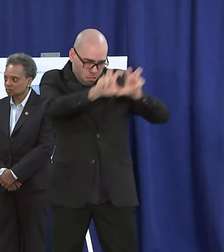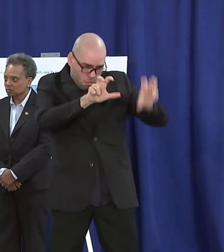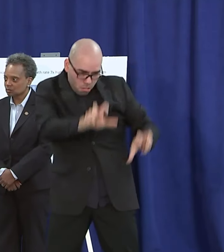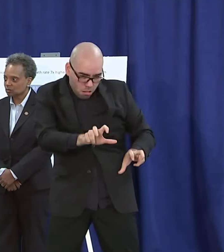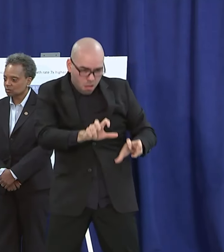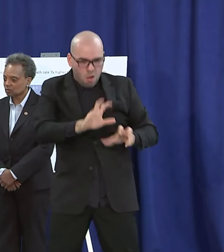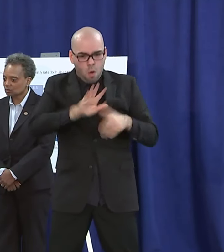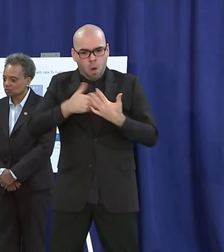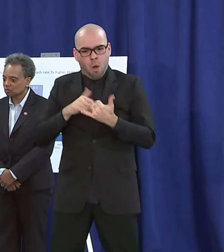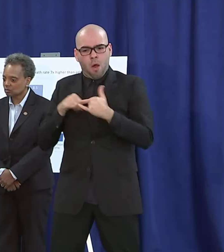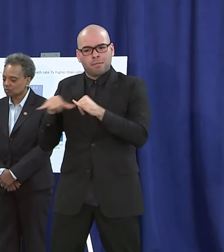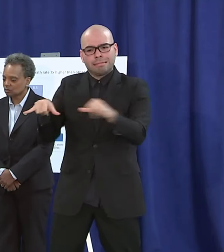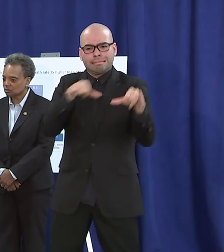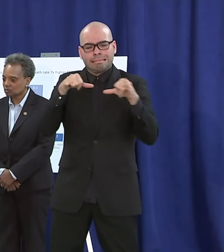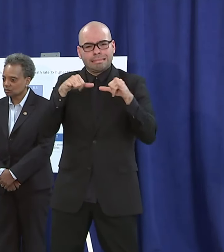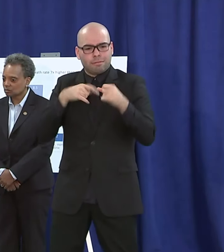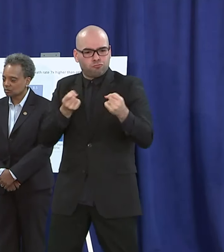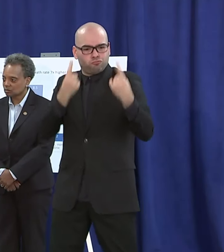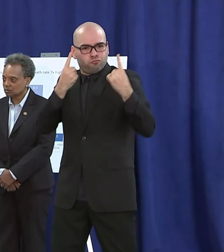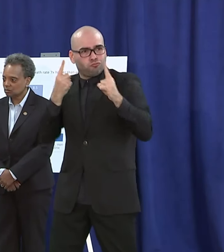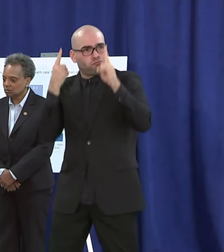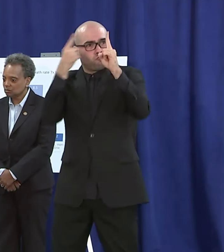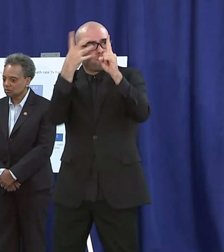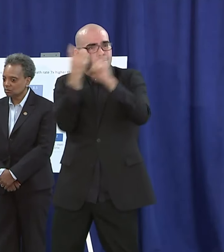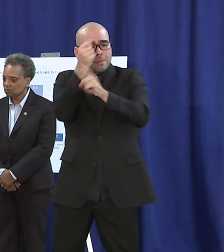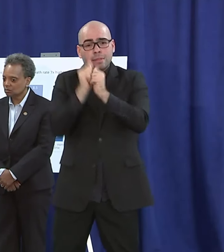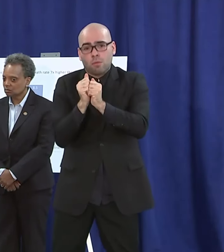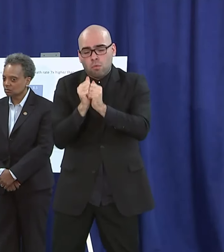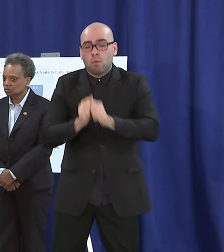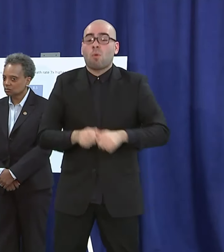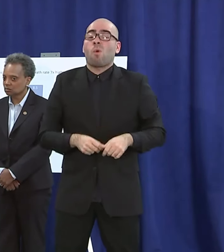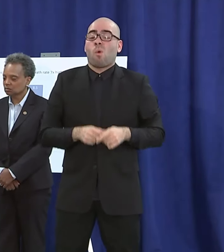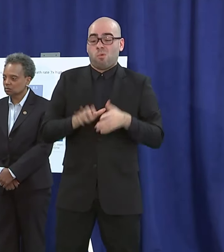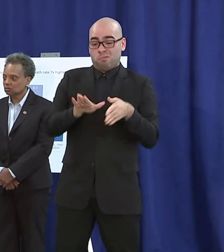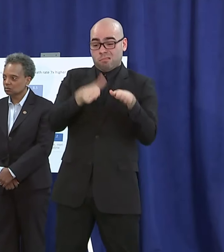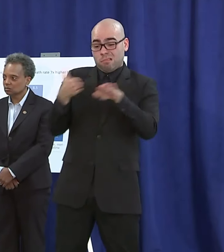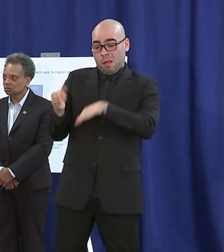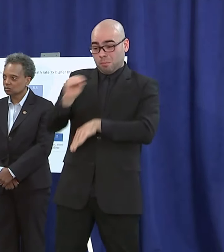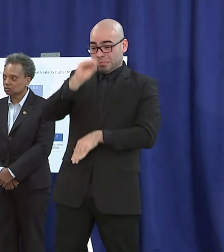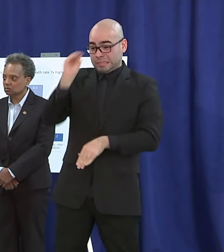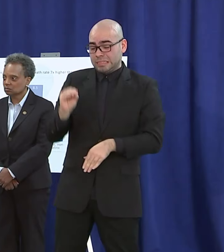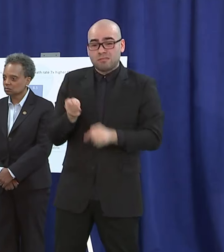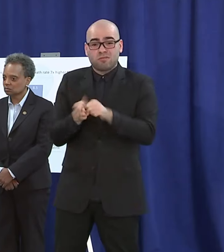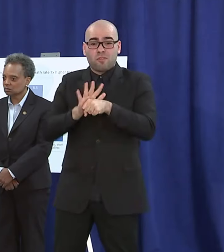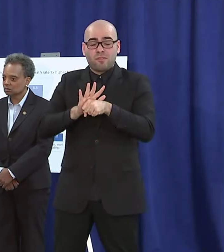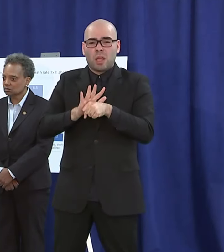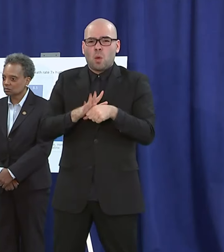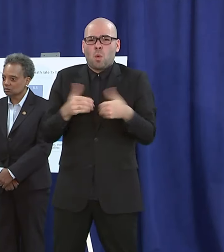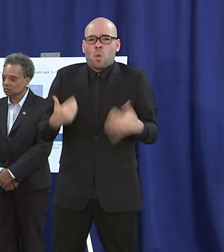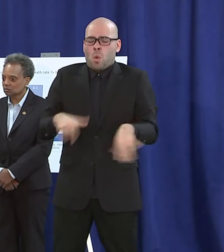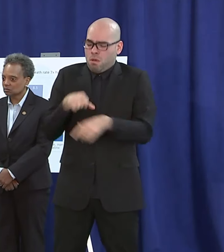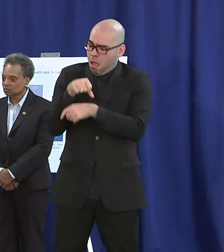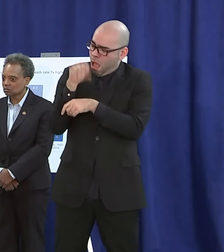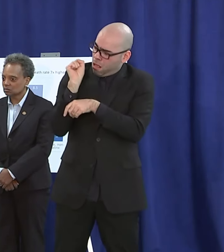outcomes. The mortality rates from COVID-19 are staggering but not surprising.